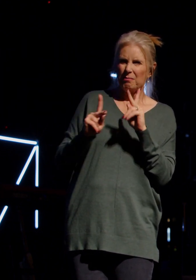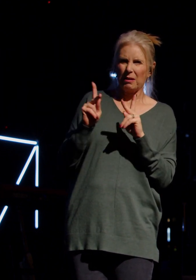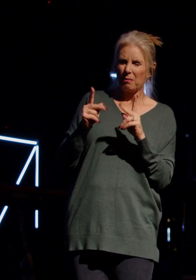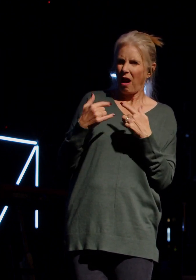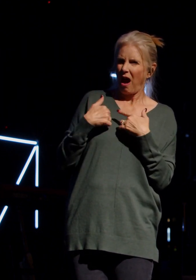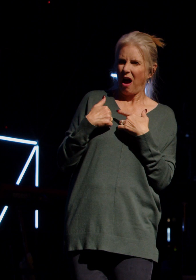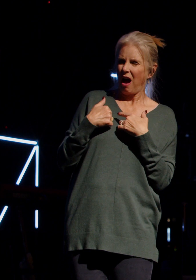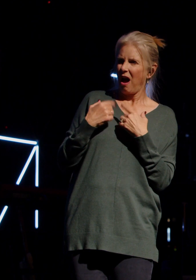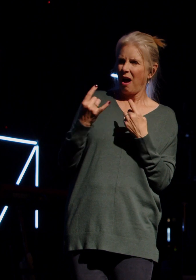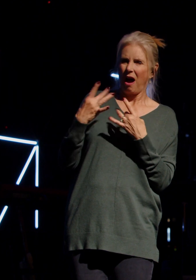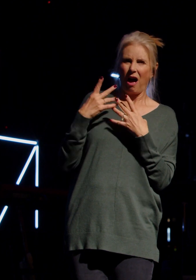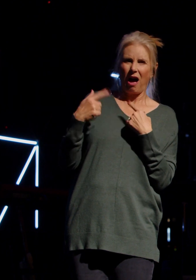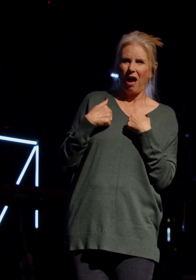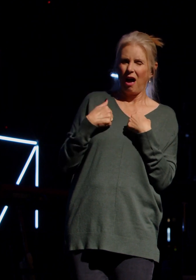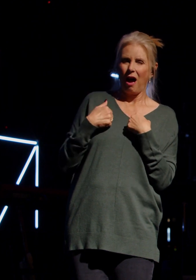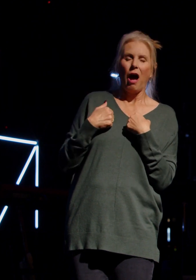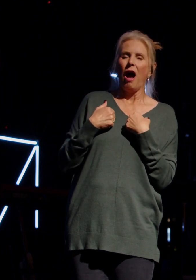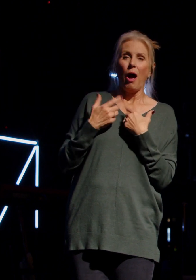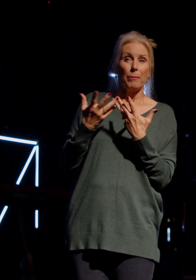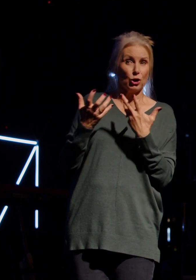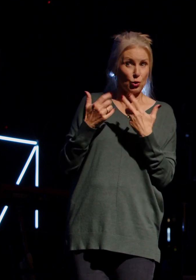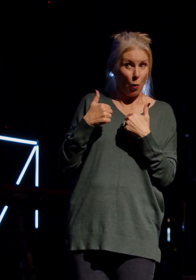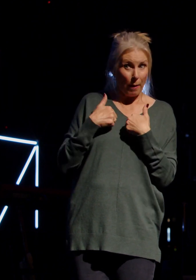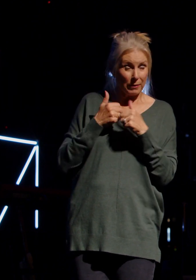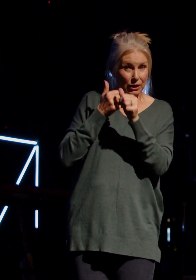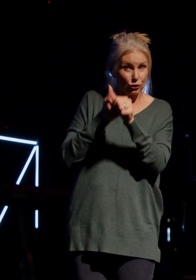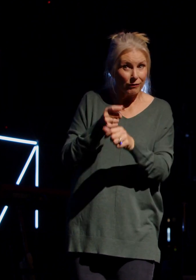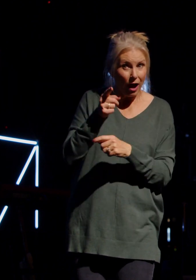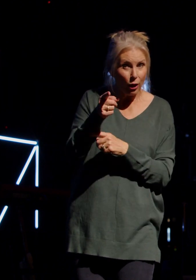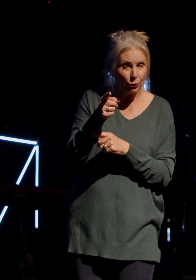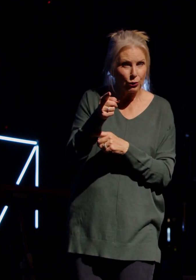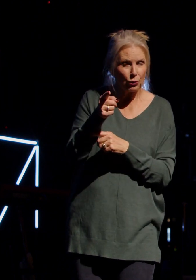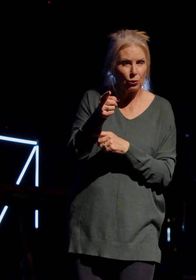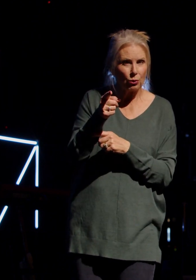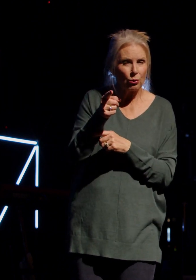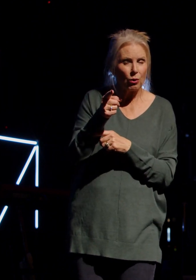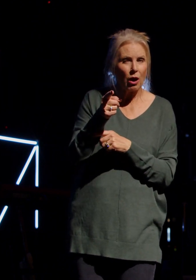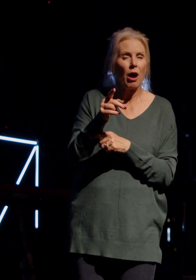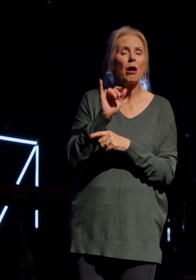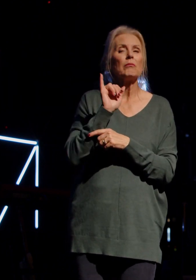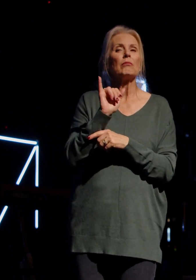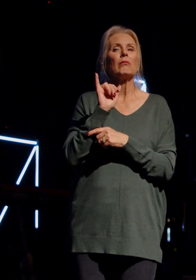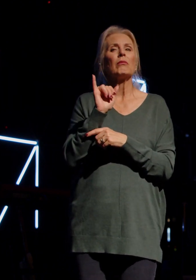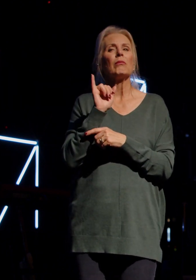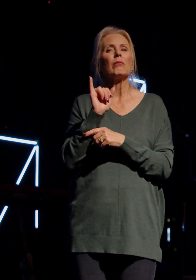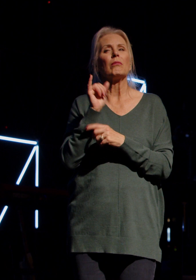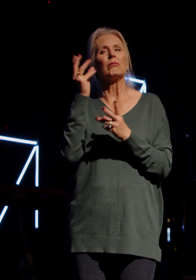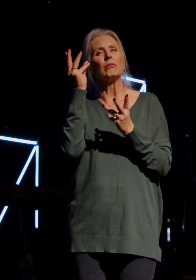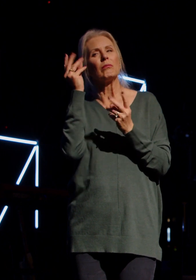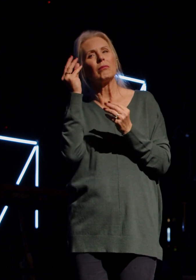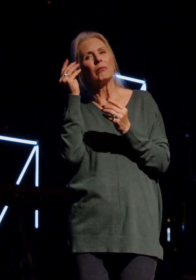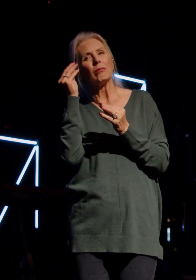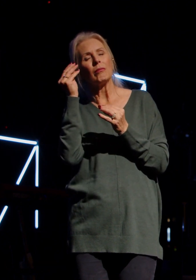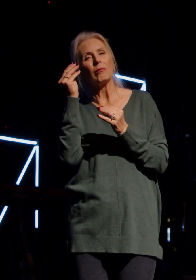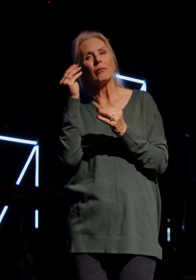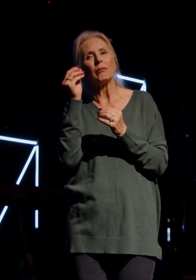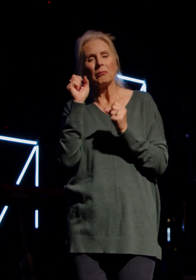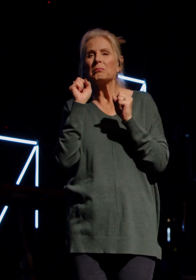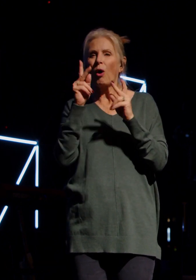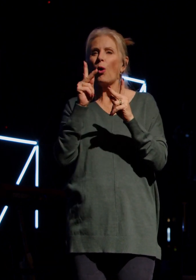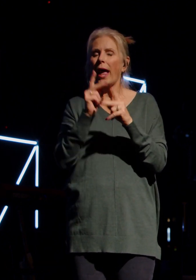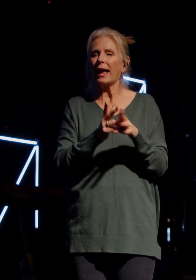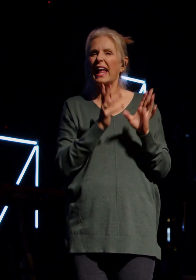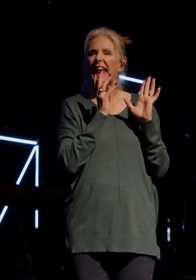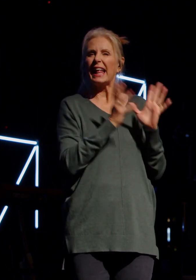the call, the love of the call, the authority of the call. So what does Matthew do? Matthew, Levi, he leaves everything and he